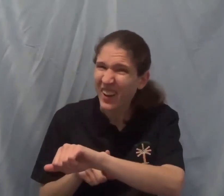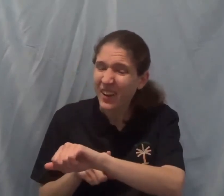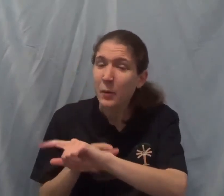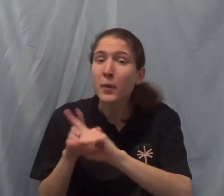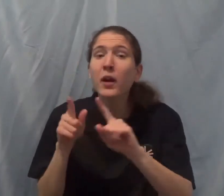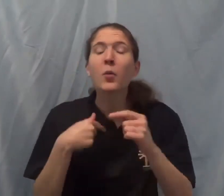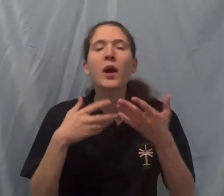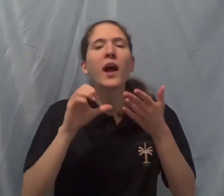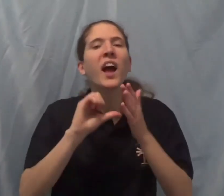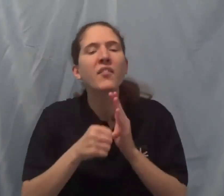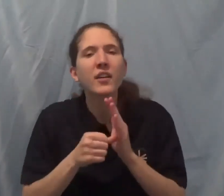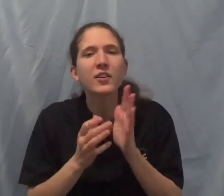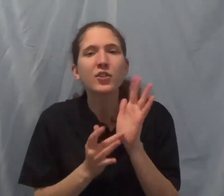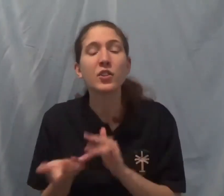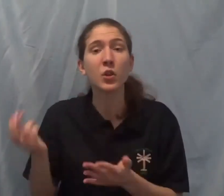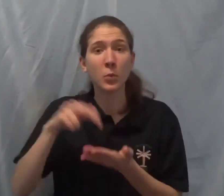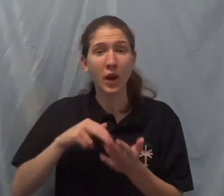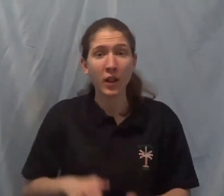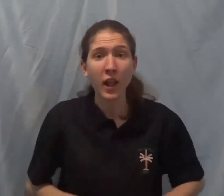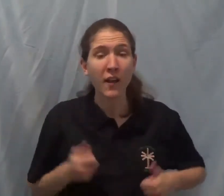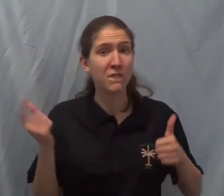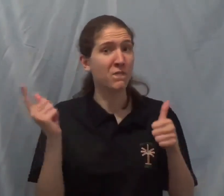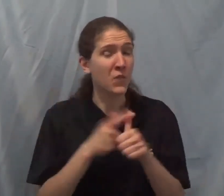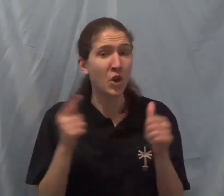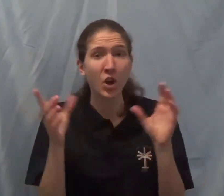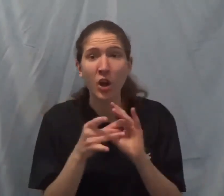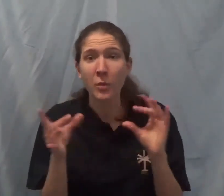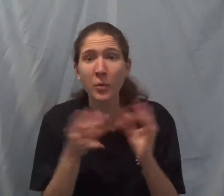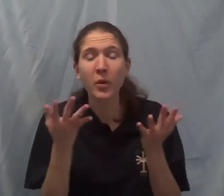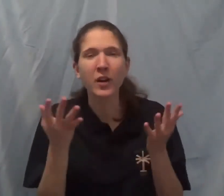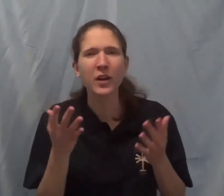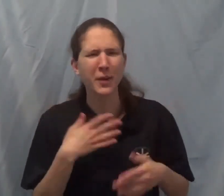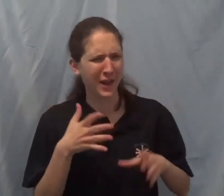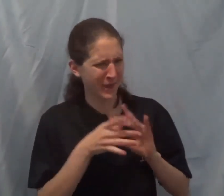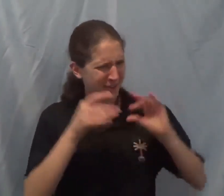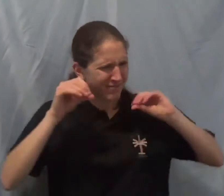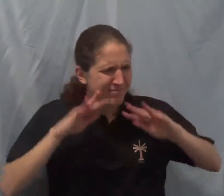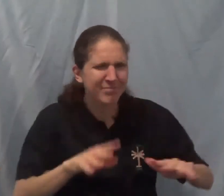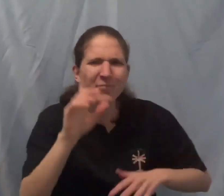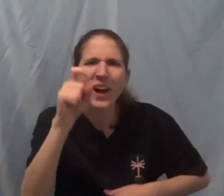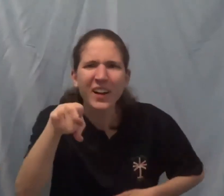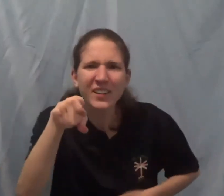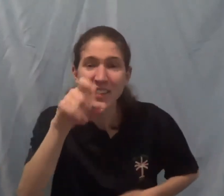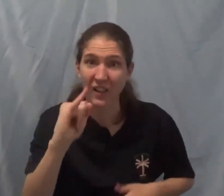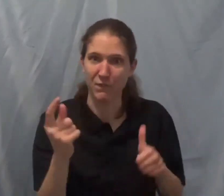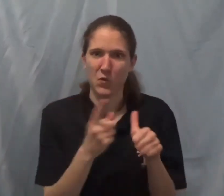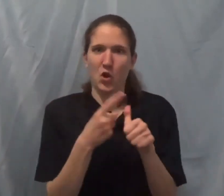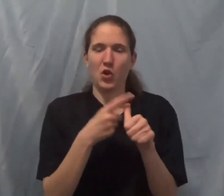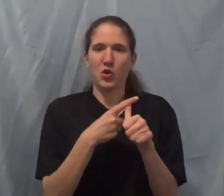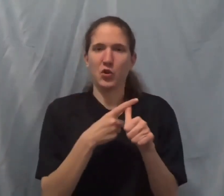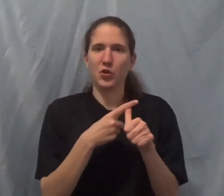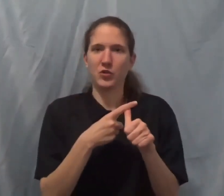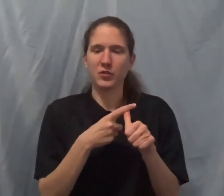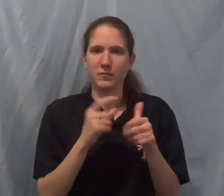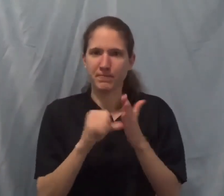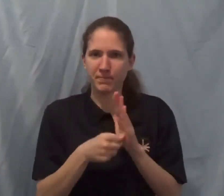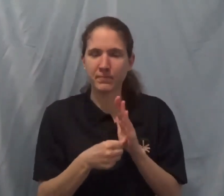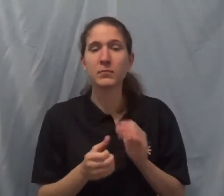first evangelizers, the absolute first evangelizers, maybe barring the Blessed Mother, are these holy women disciples